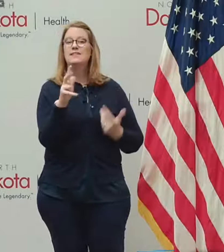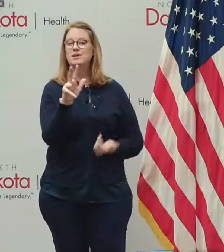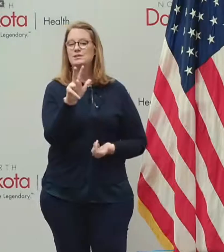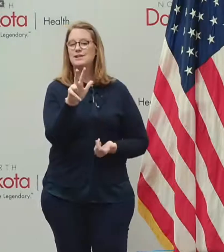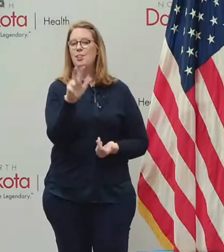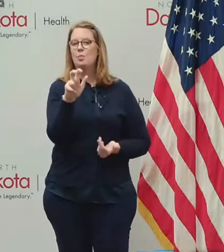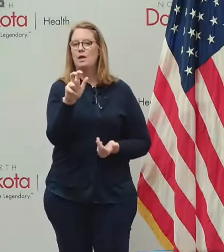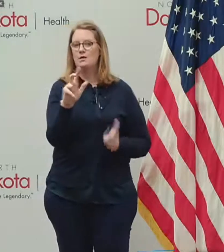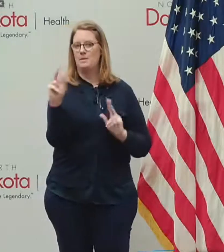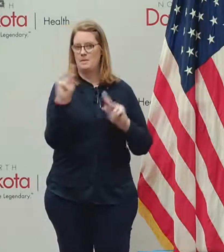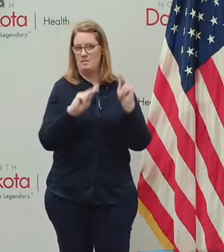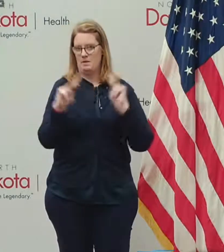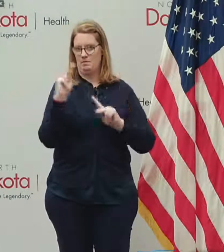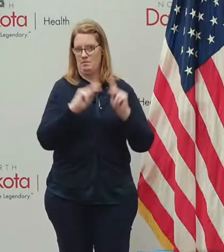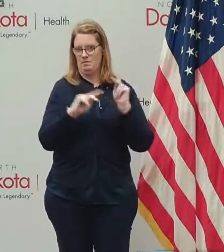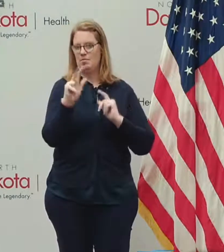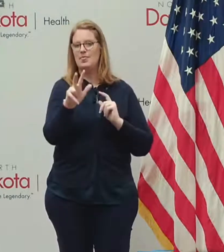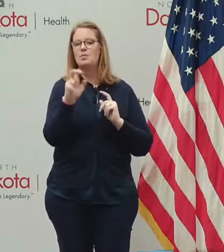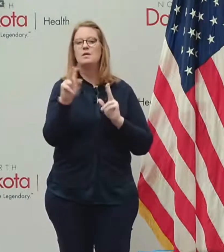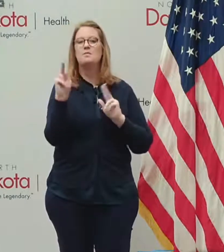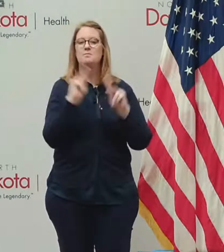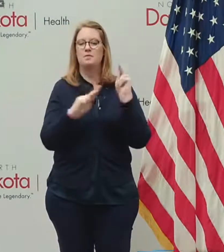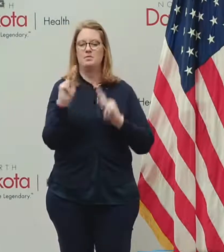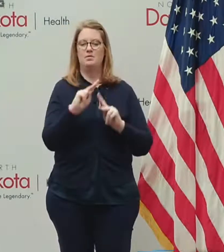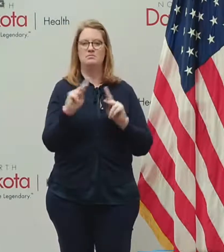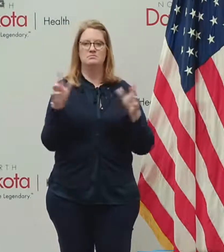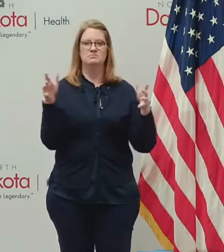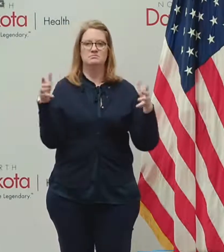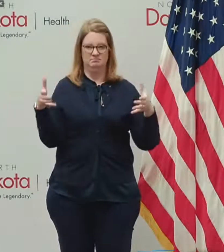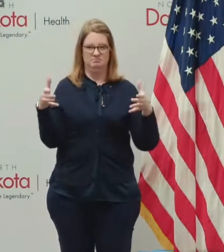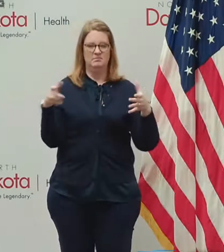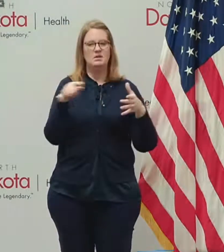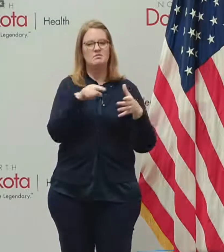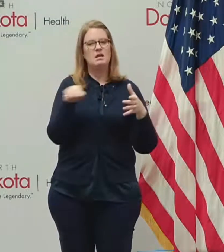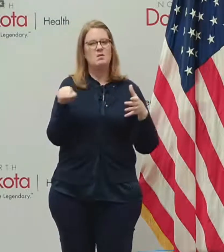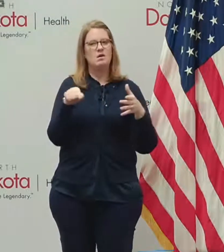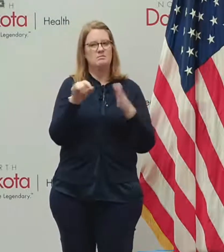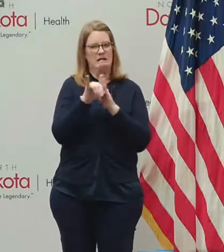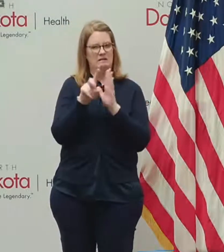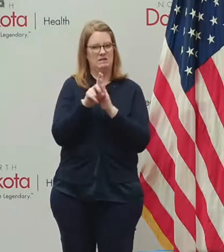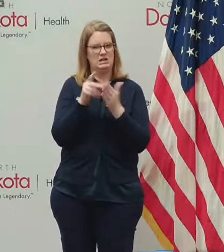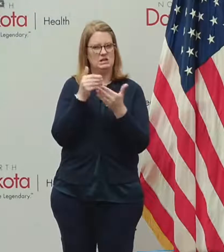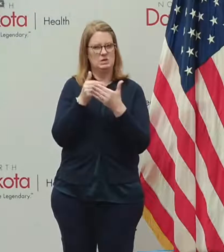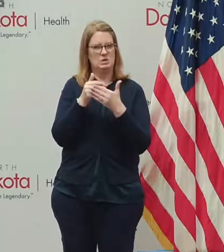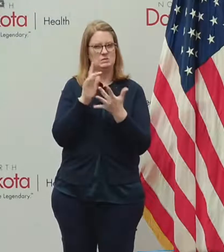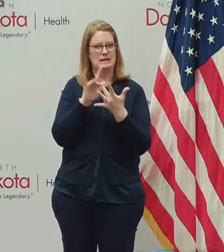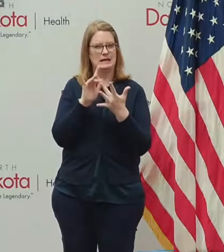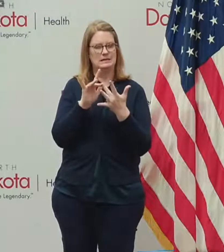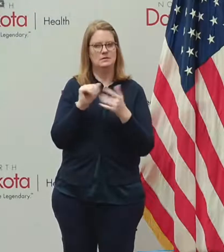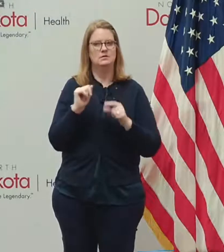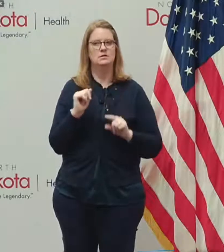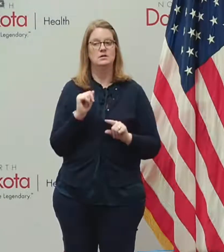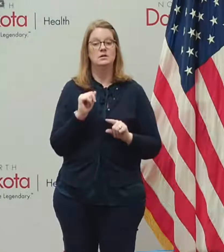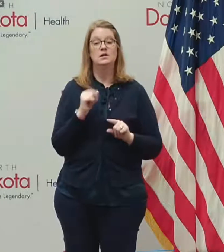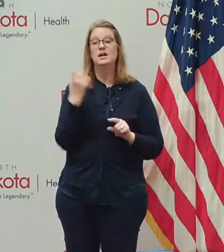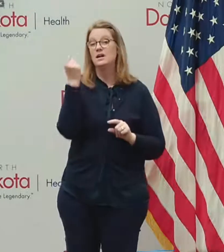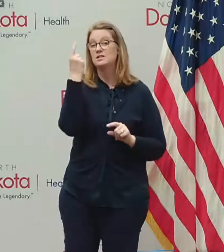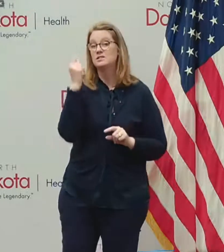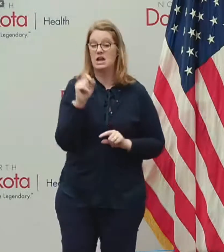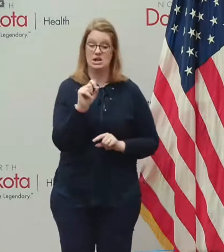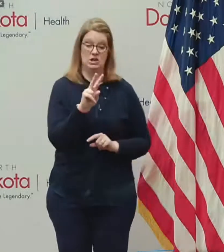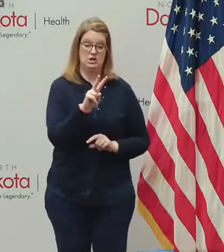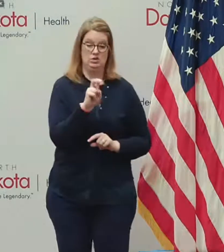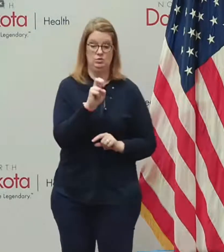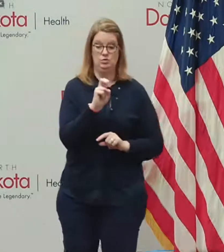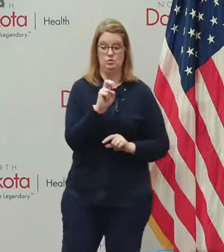individuals that were identified as a close contact to a positive. In 226 of these cases,